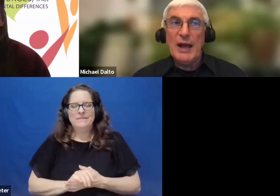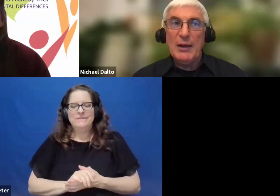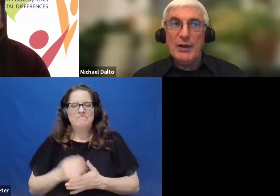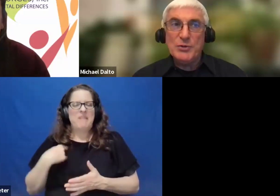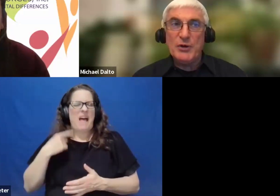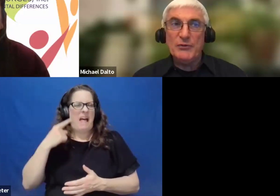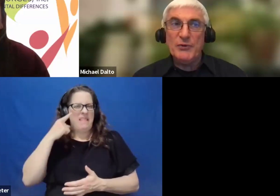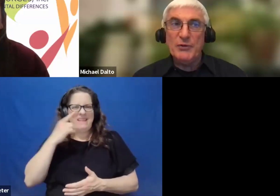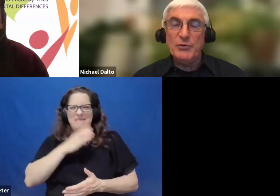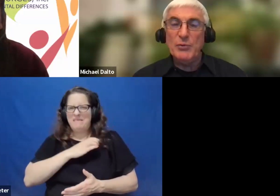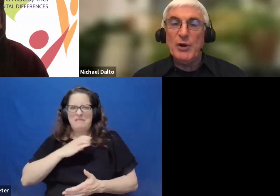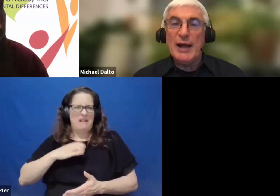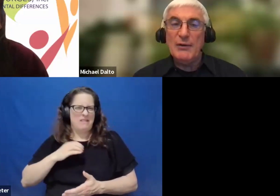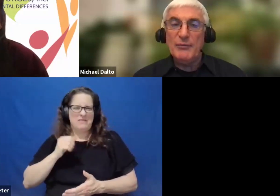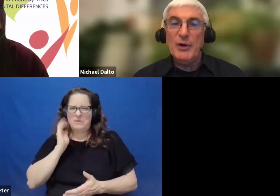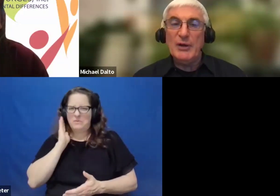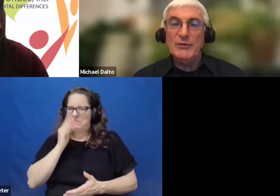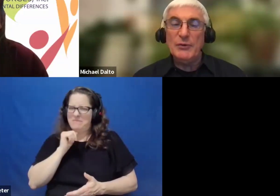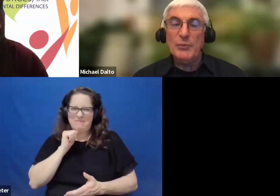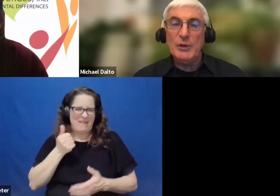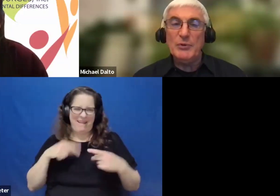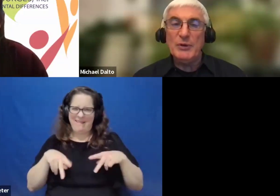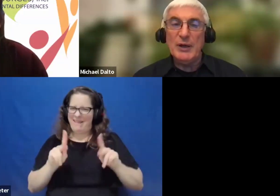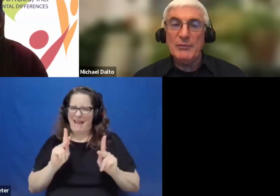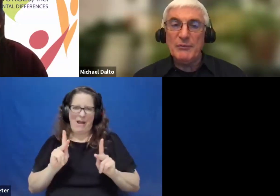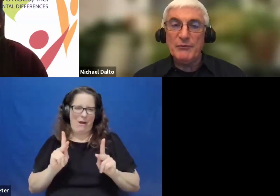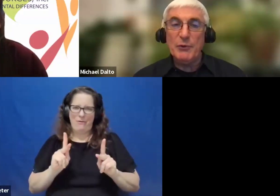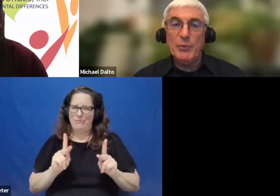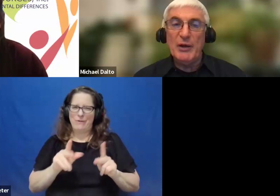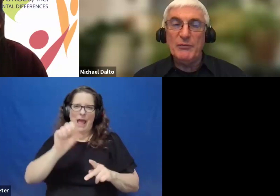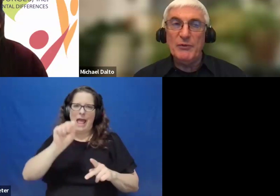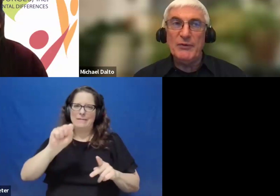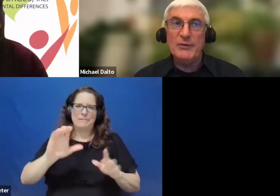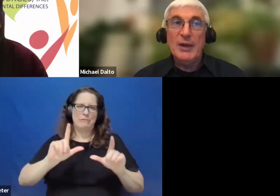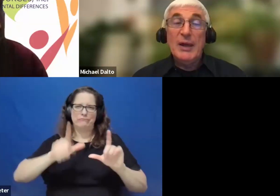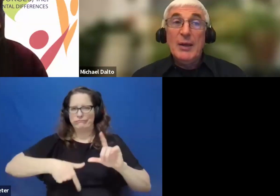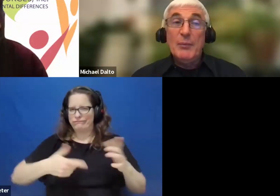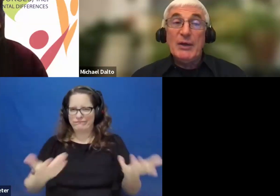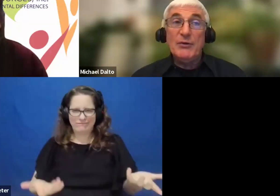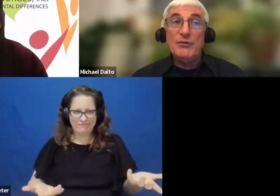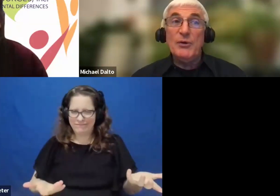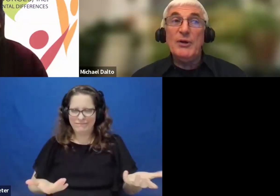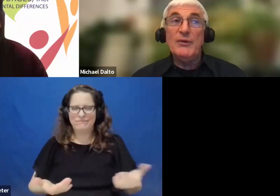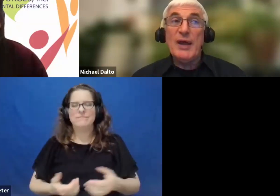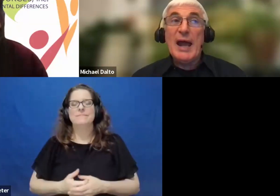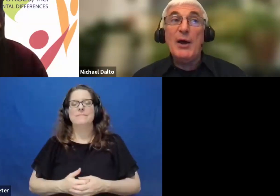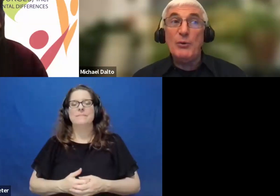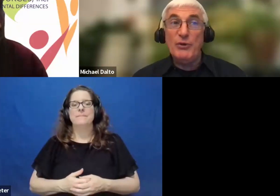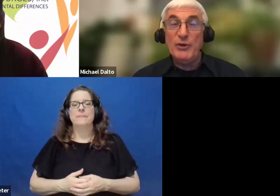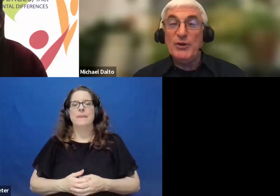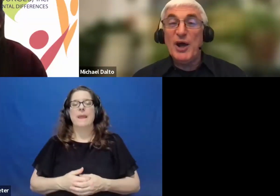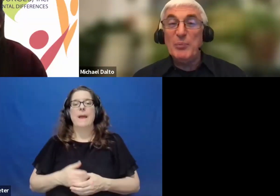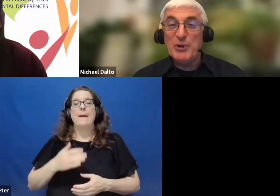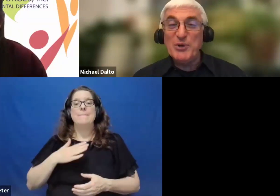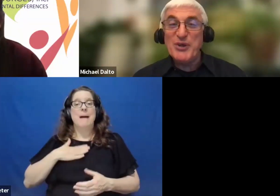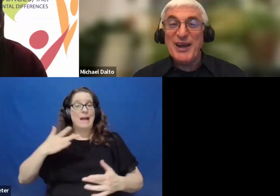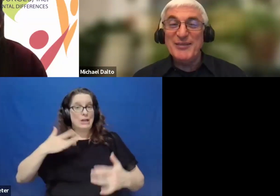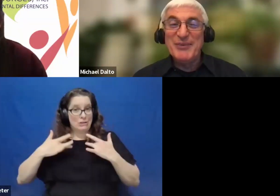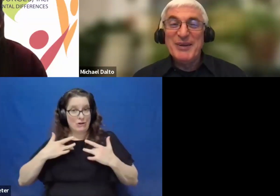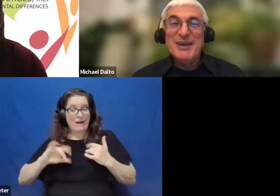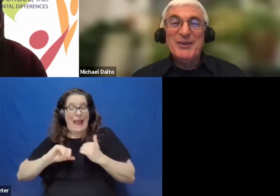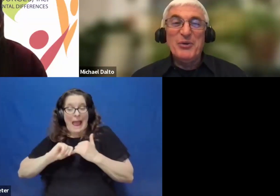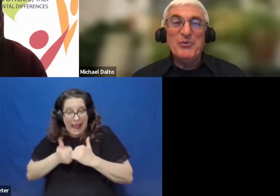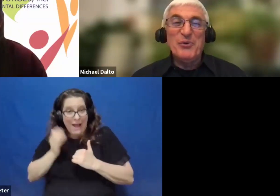will allow that trust fund to run out of money so that people can get full benefits. My concern is how they'll accomplish